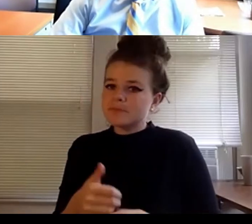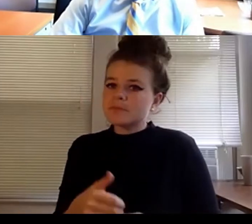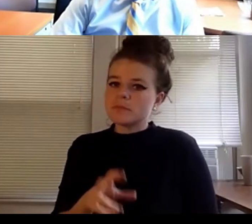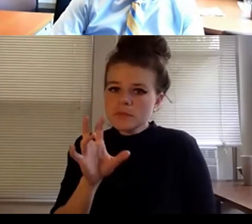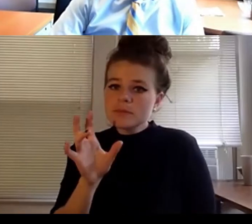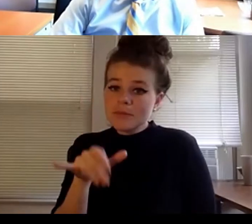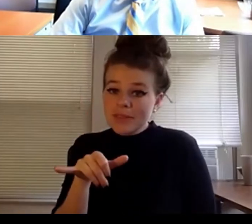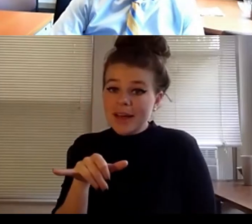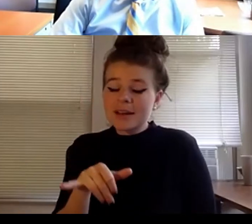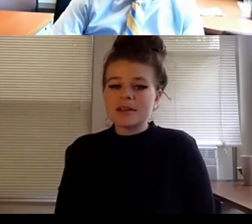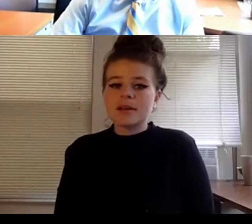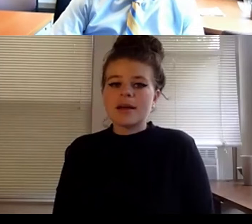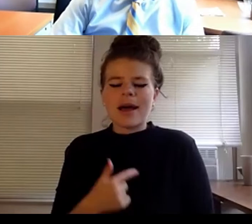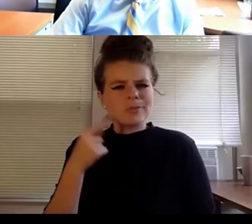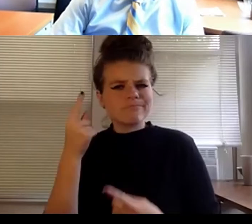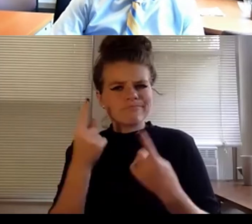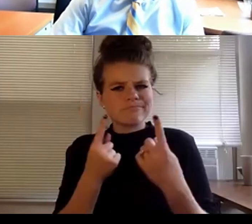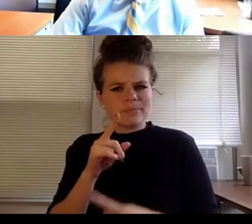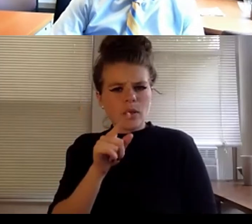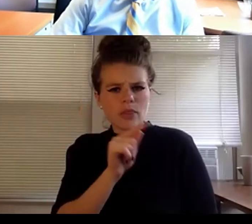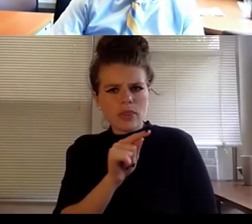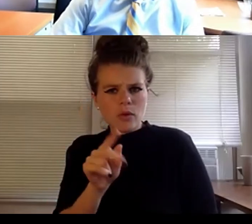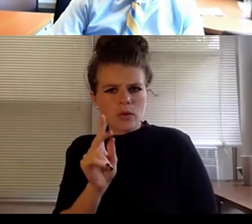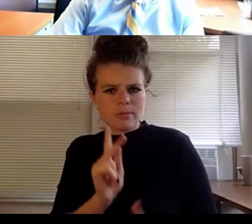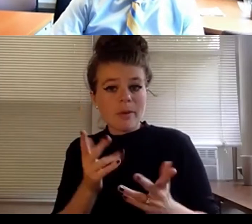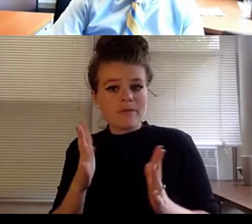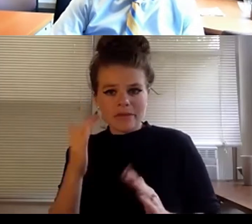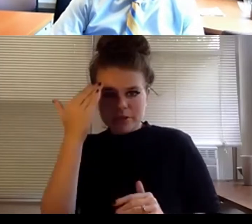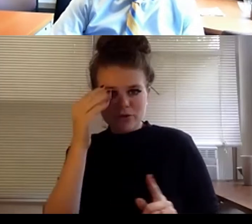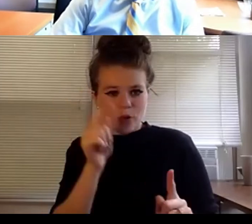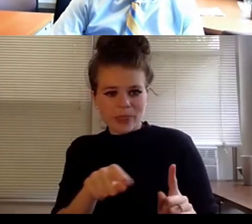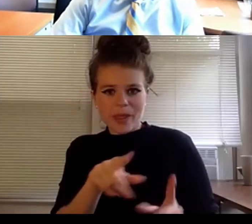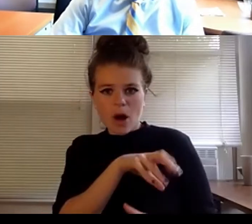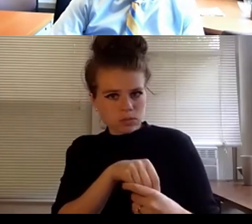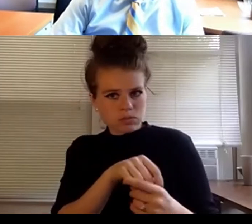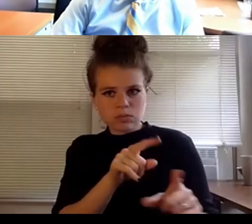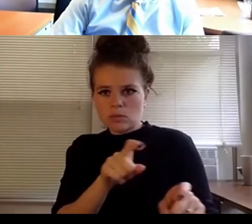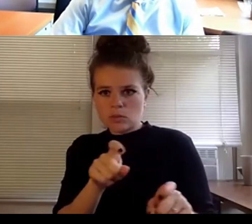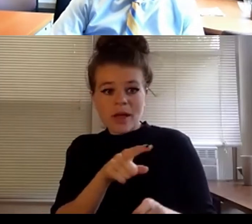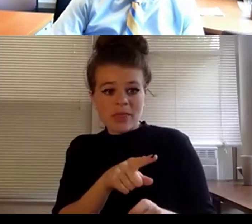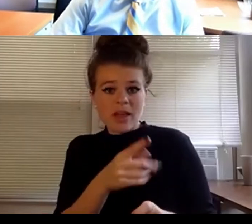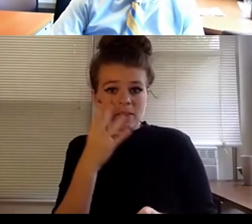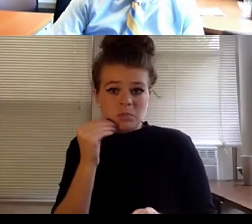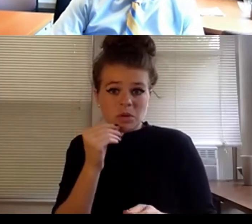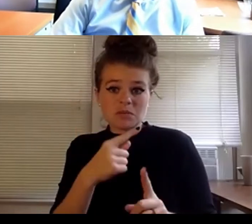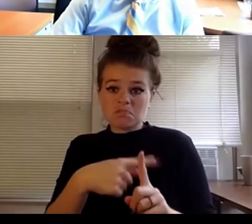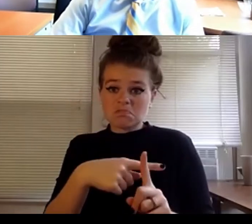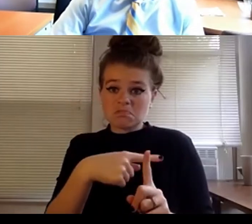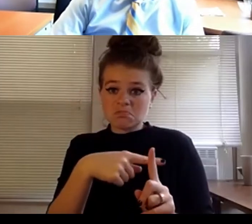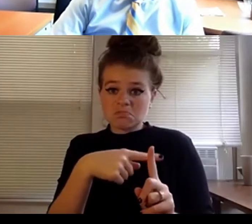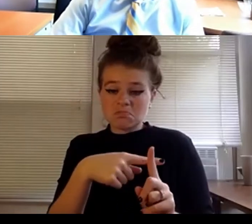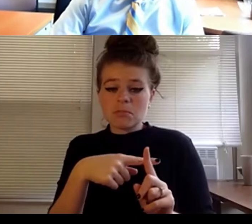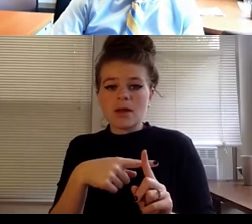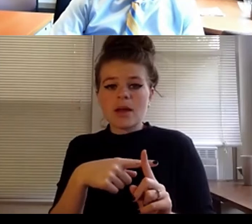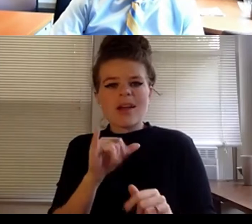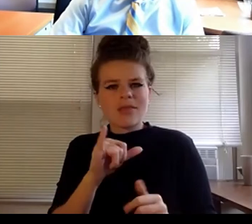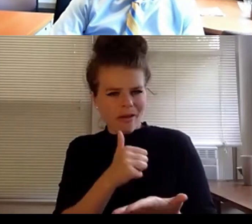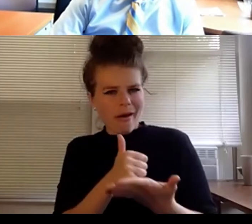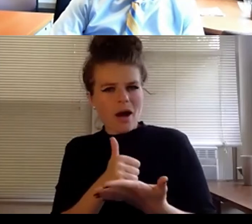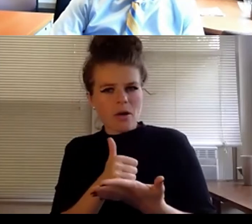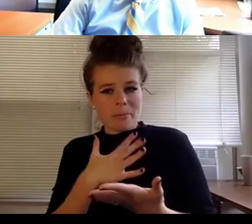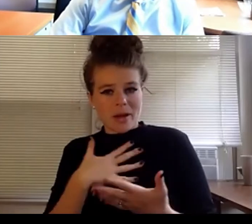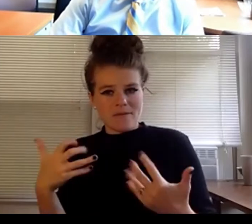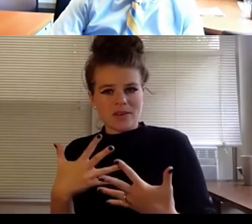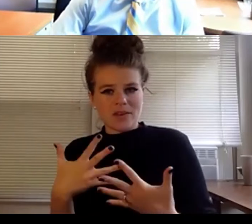was, I was thinking about those people that I know that have been in trials and have been helped. And that also kind of helped alleviate the